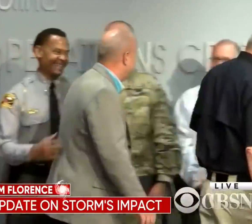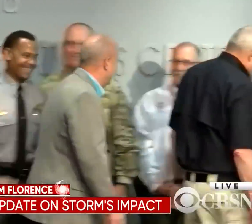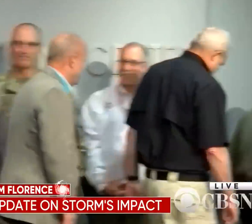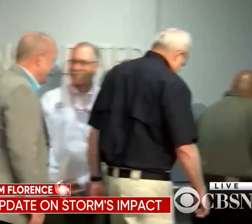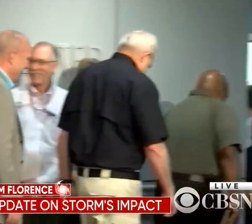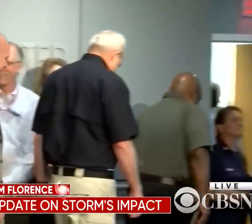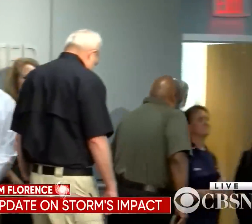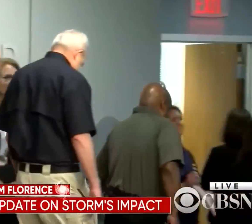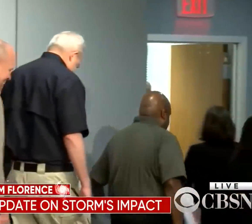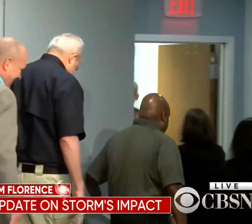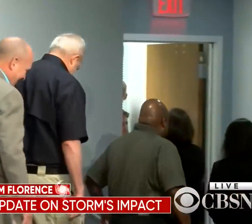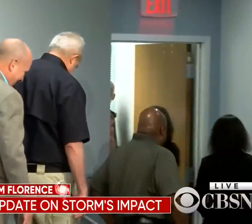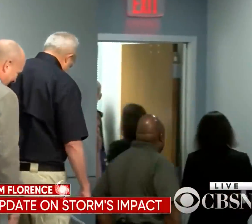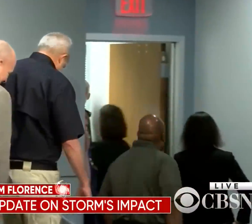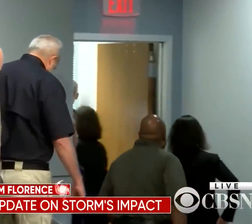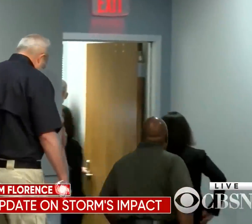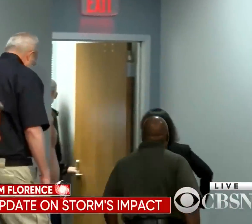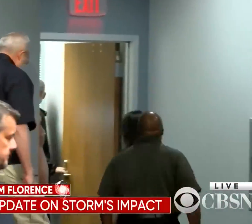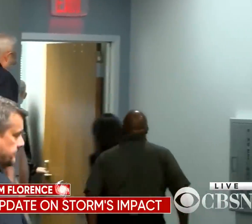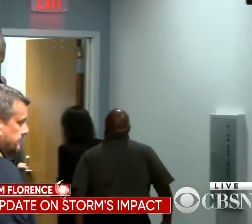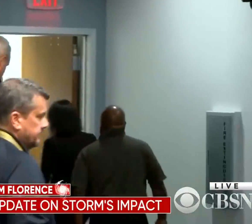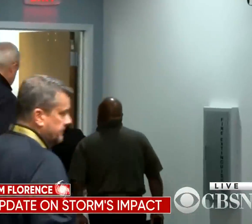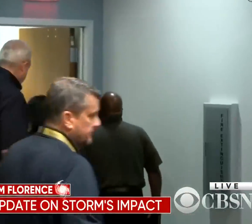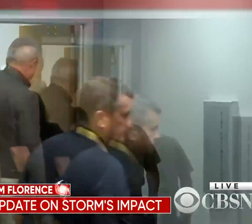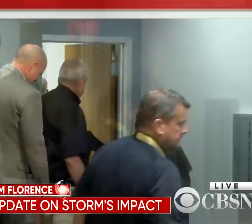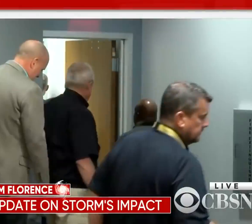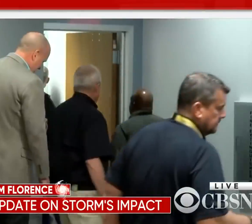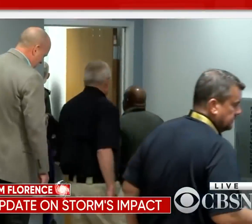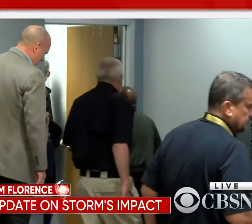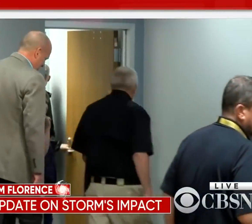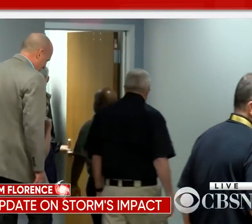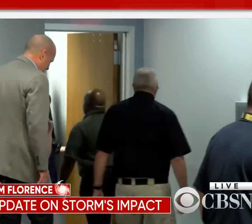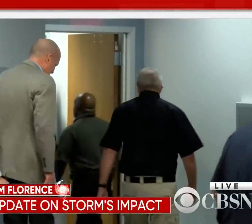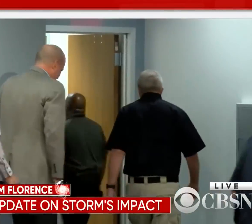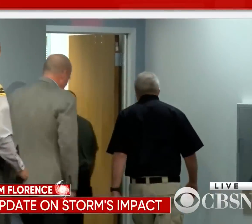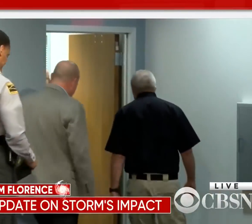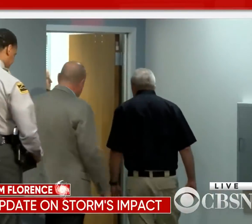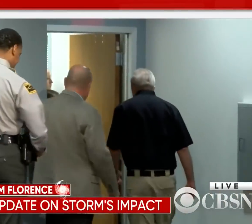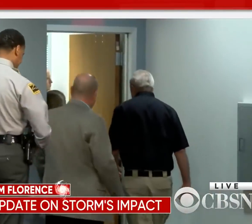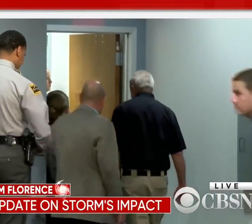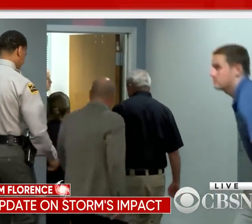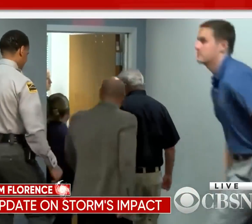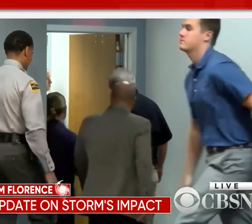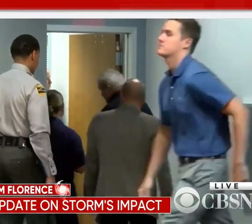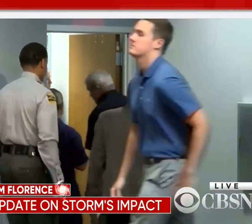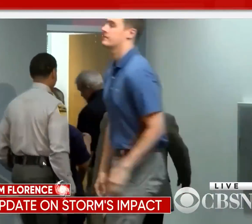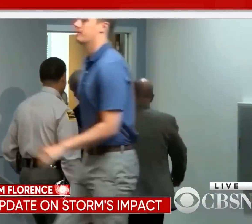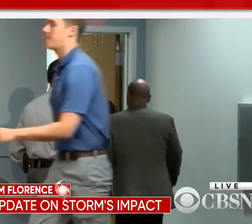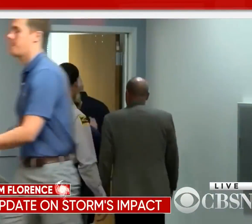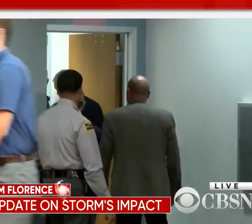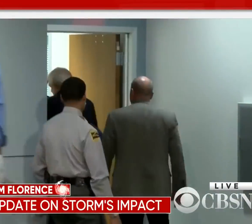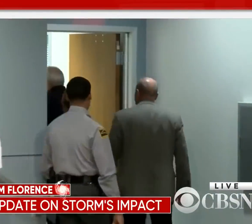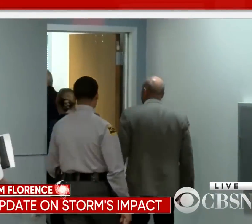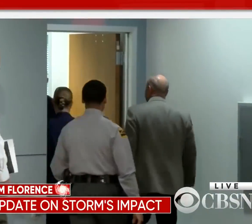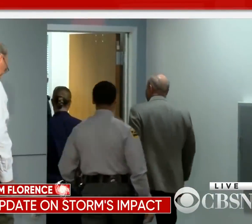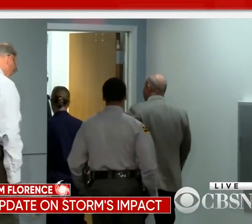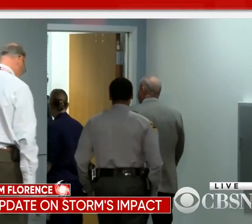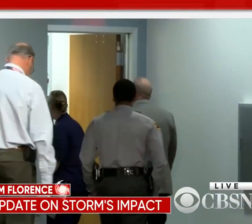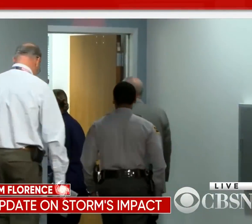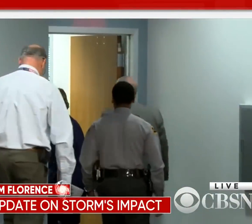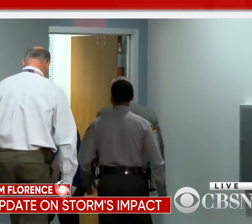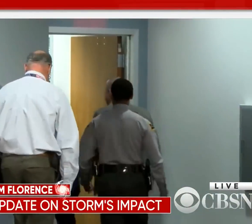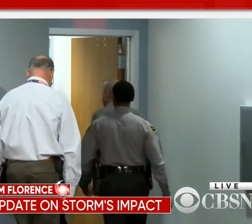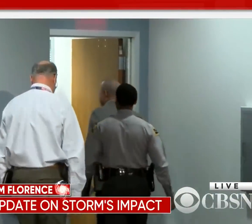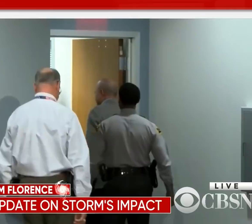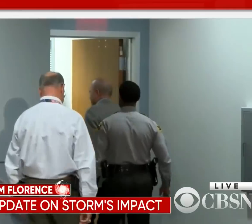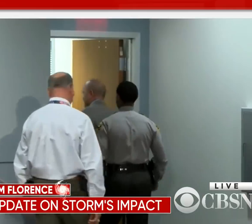There you heard officials reiterating a lot of the concerns that we've heard throughout the day, particularly about flooding. They said the threat has not gone away,